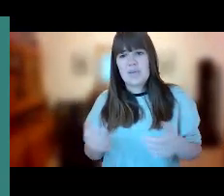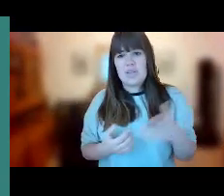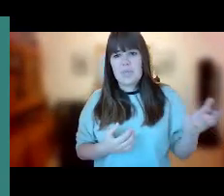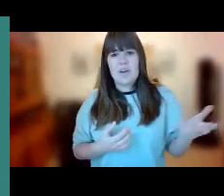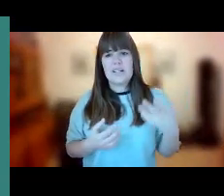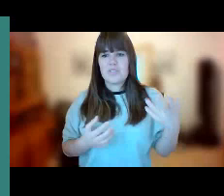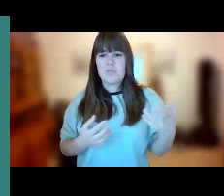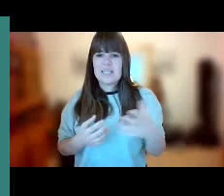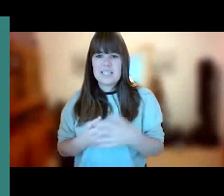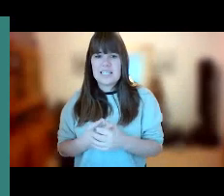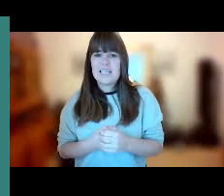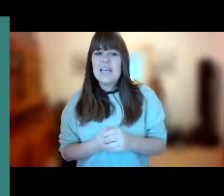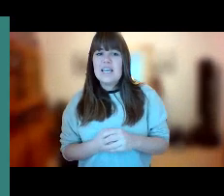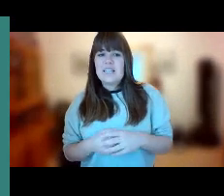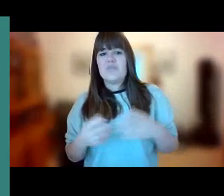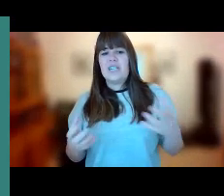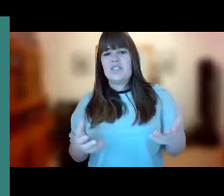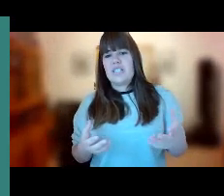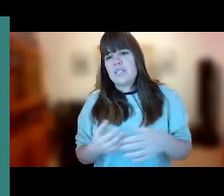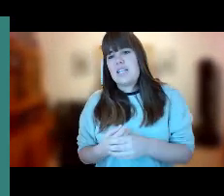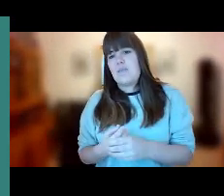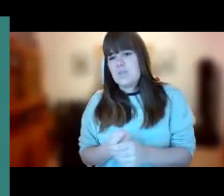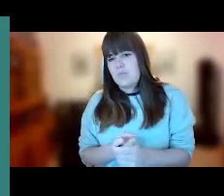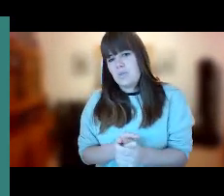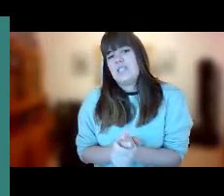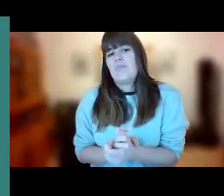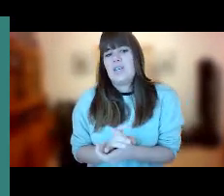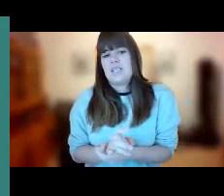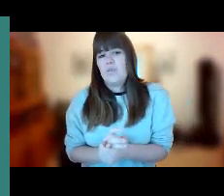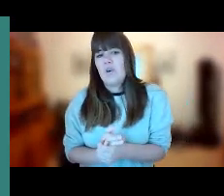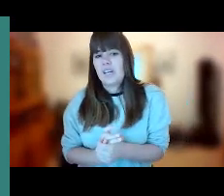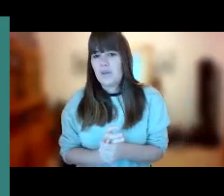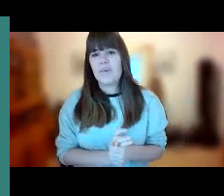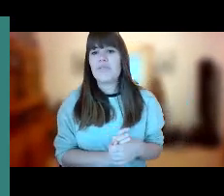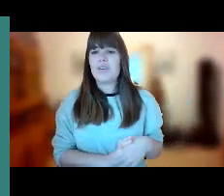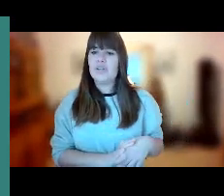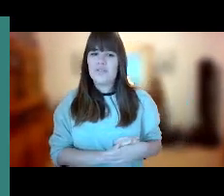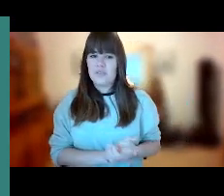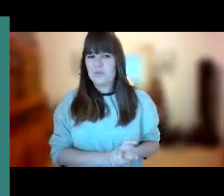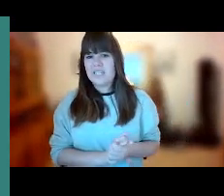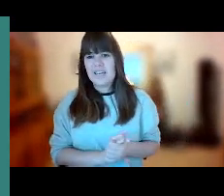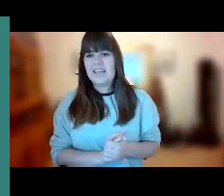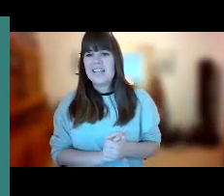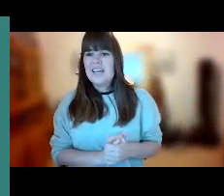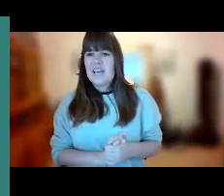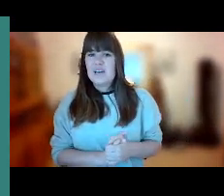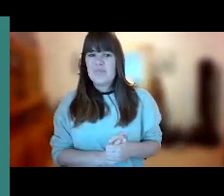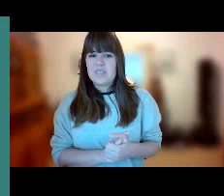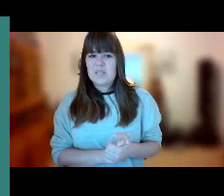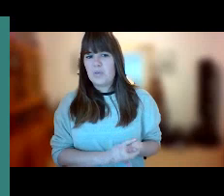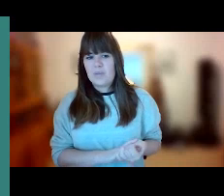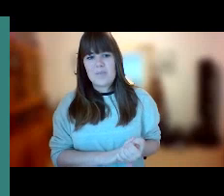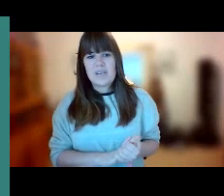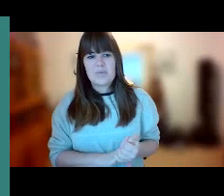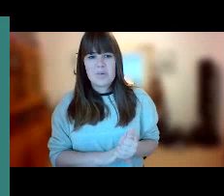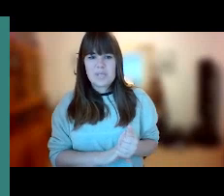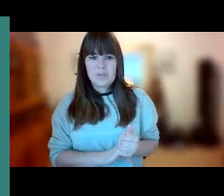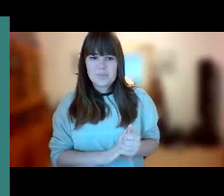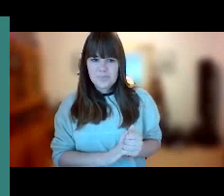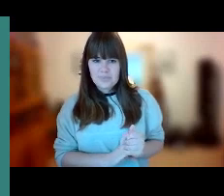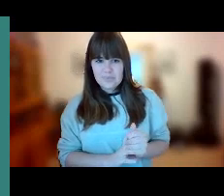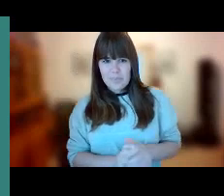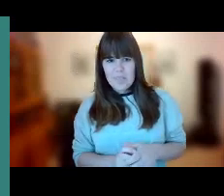identity maybe, or their pronouns or abilities. It's really trying to understand what's important to that person and working with, not for, to support them in the best